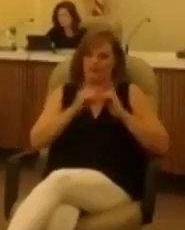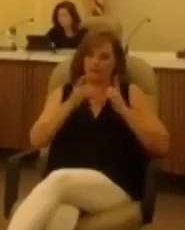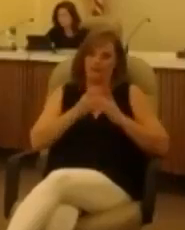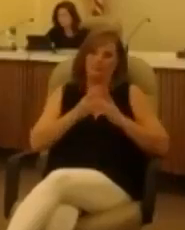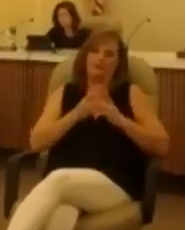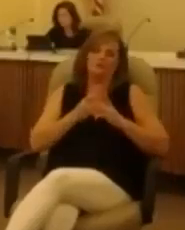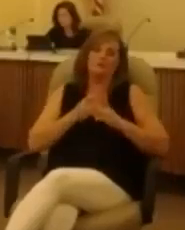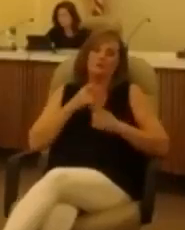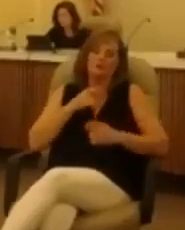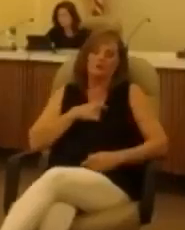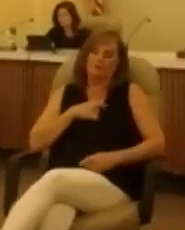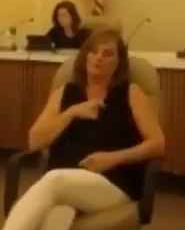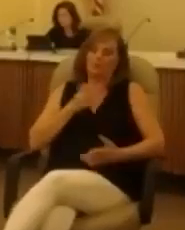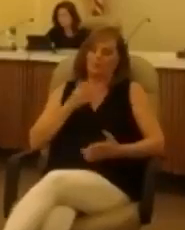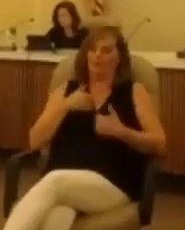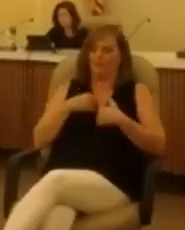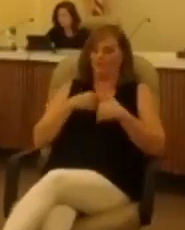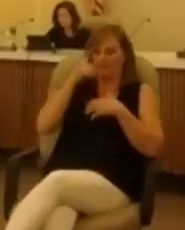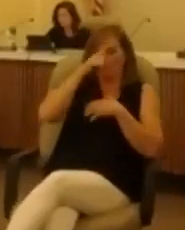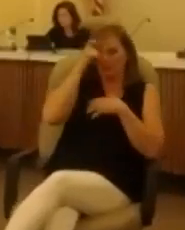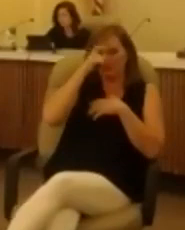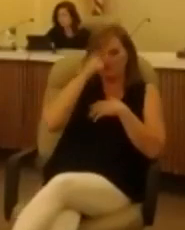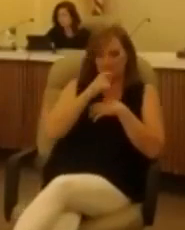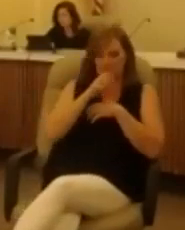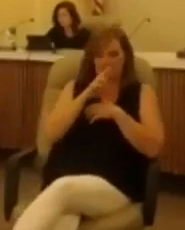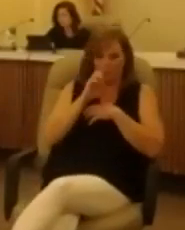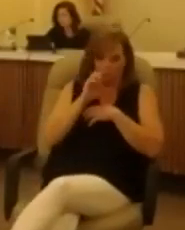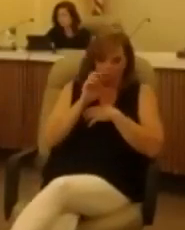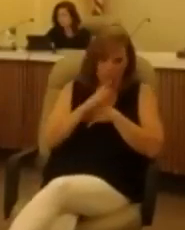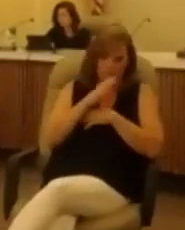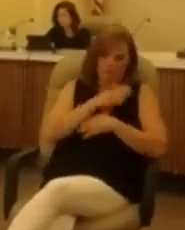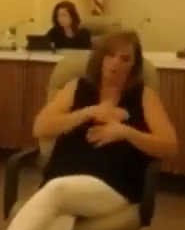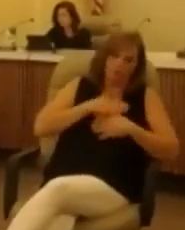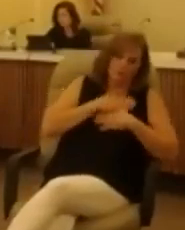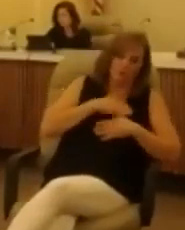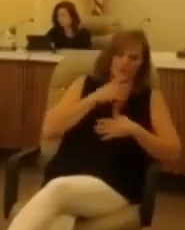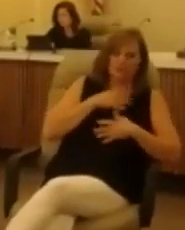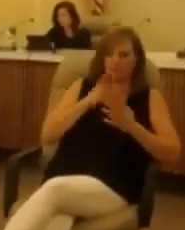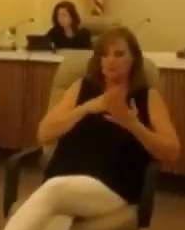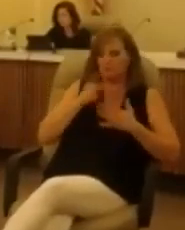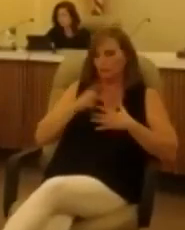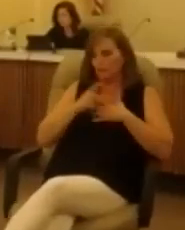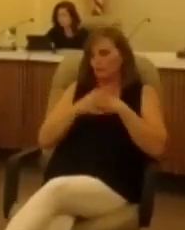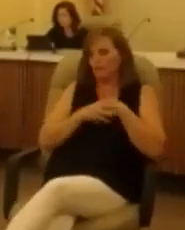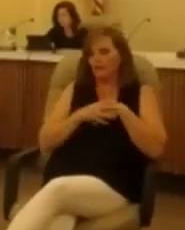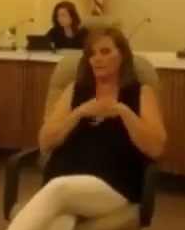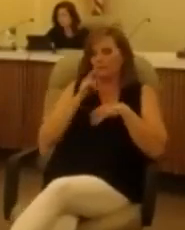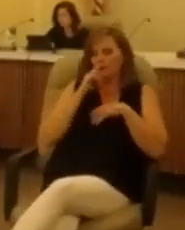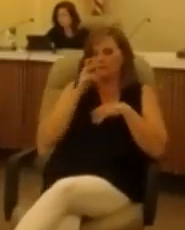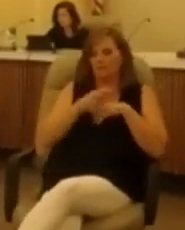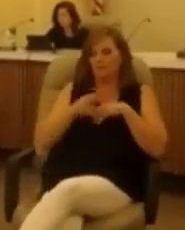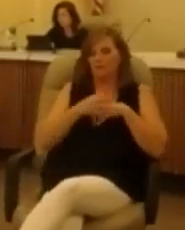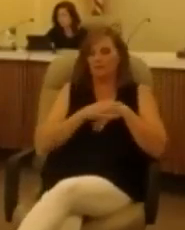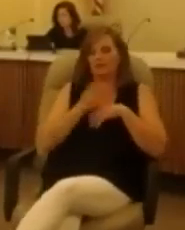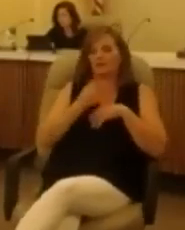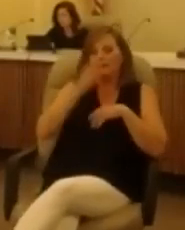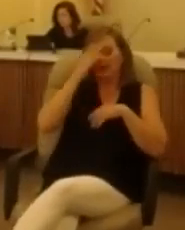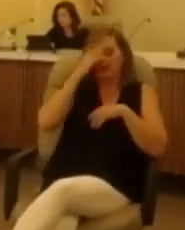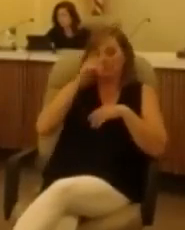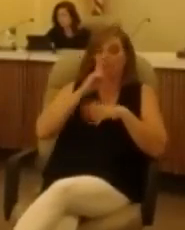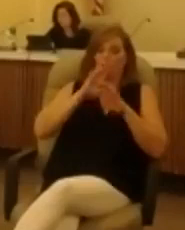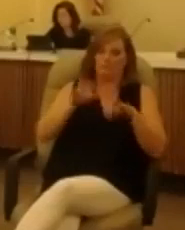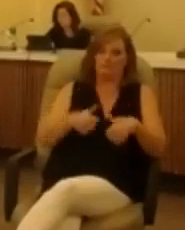rec program for the kids in Henrietta, finding a way to be able to do that. I know that was